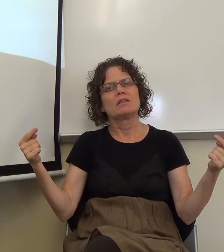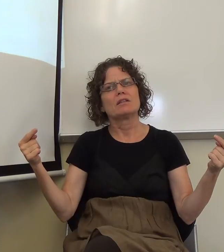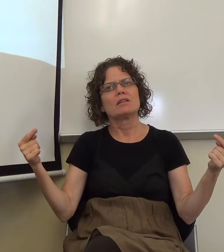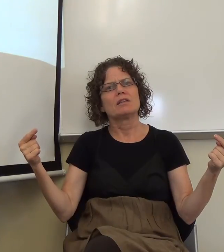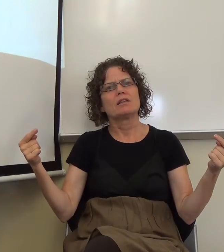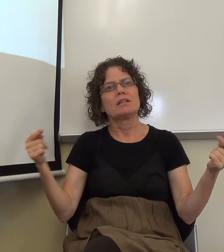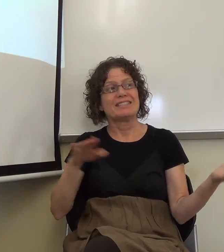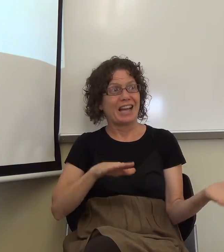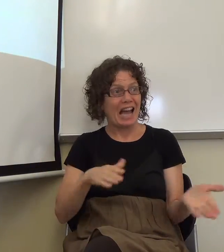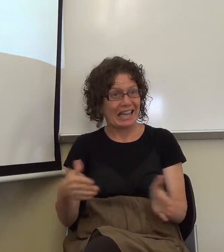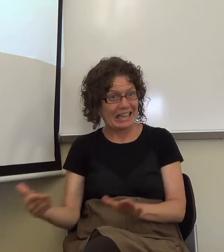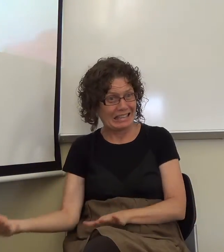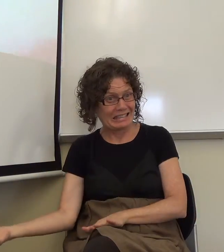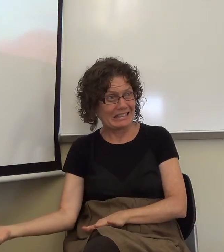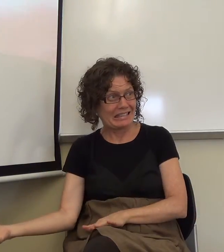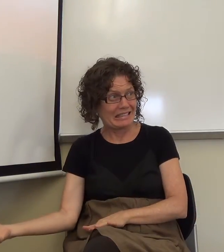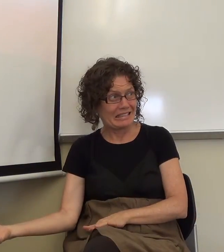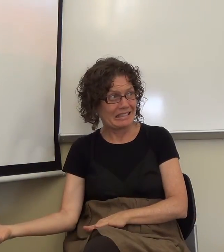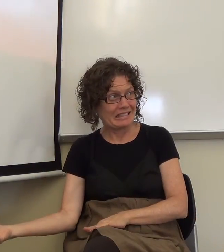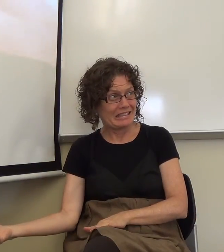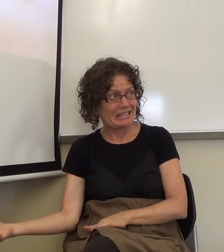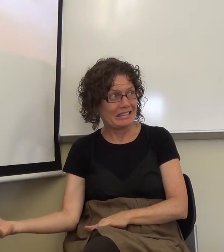Dying. Not yet dying, but.